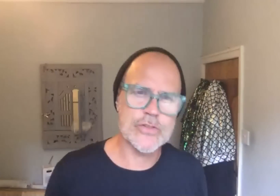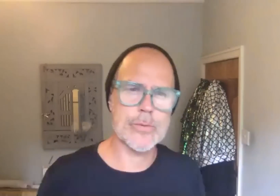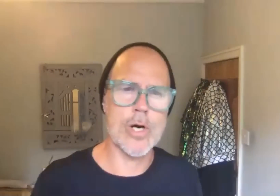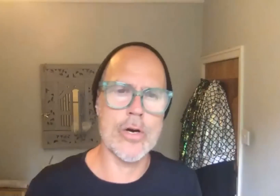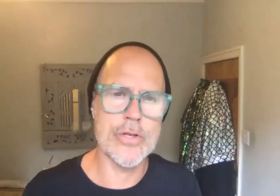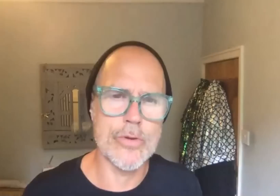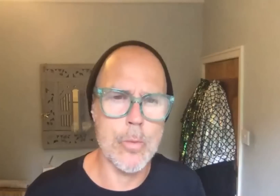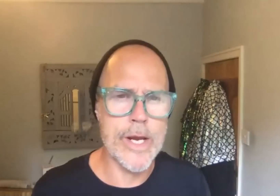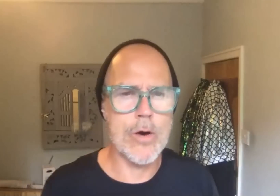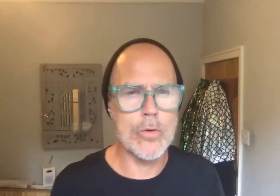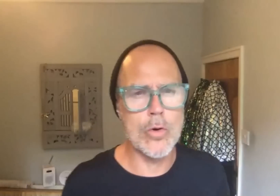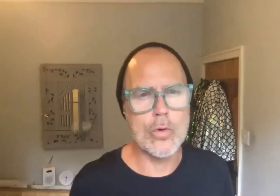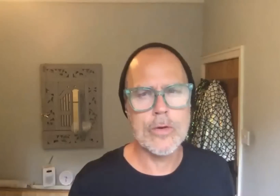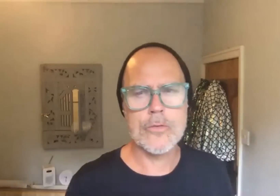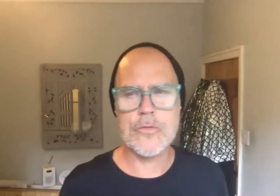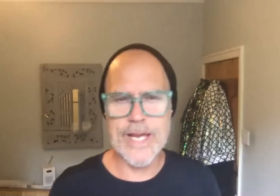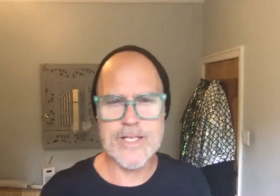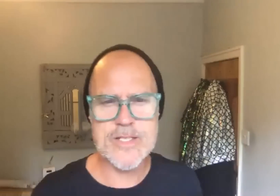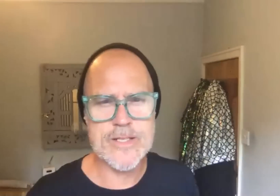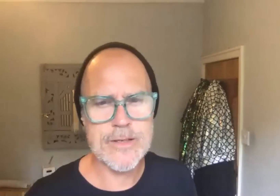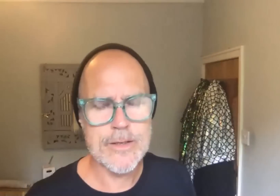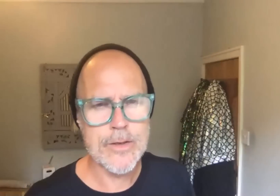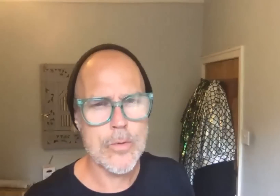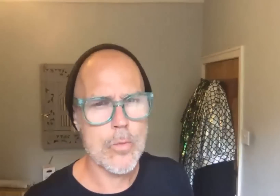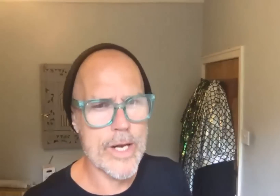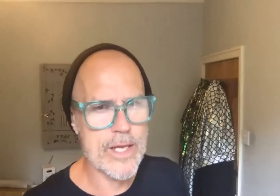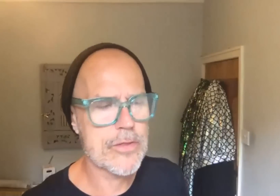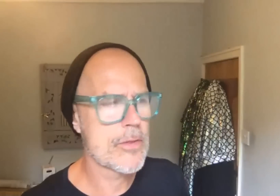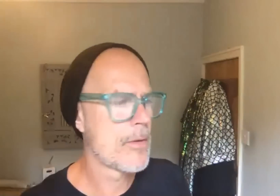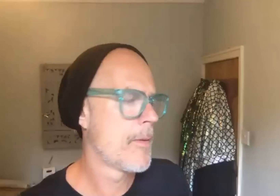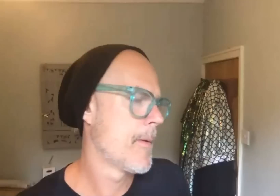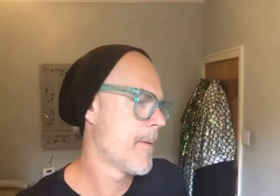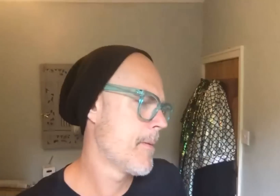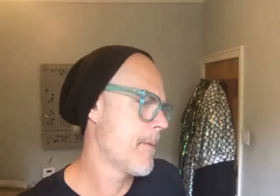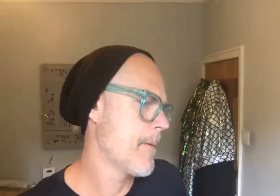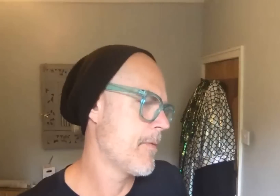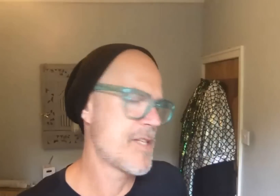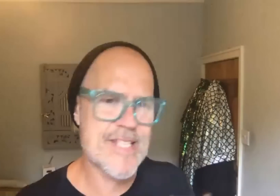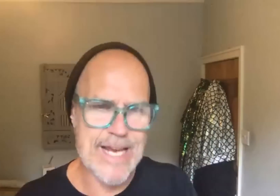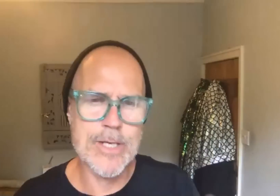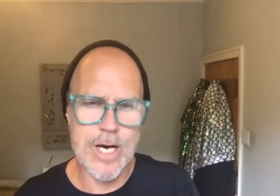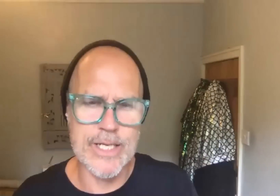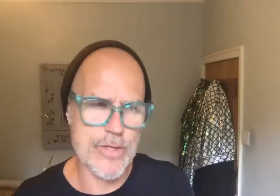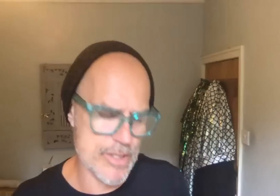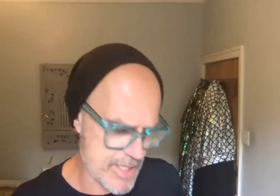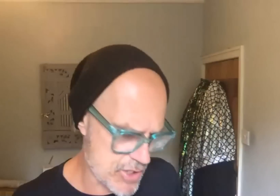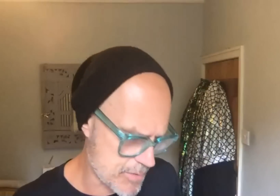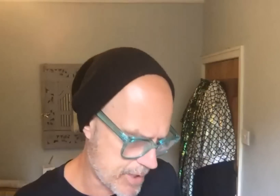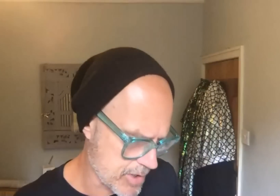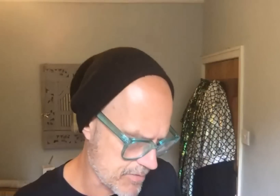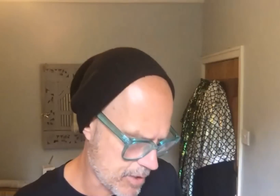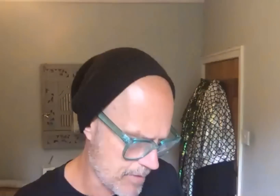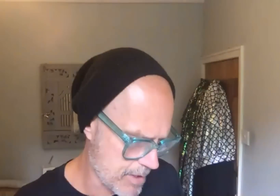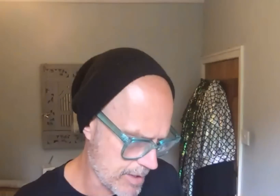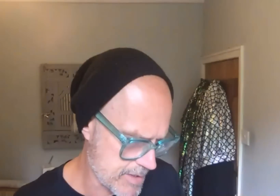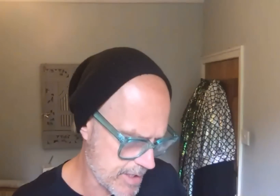temptation to argue that we are all faced with the same kind of conditions because